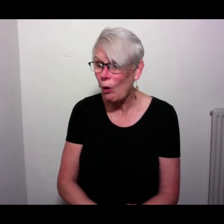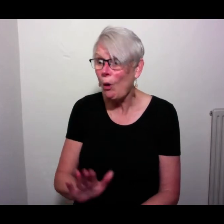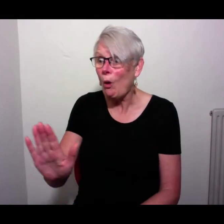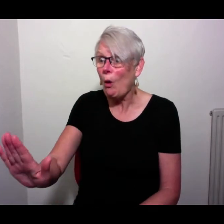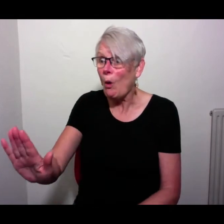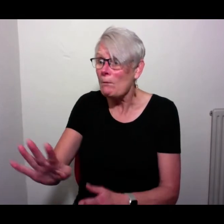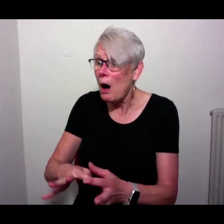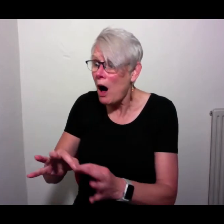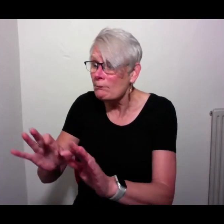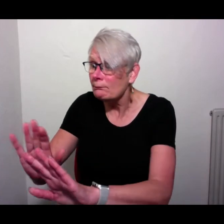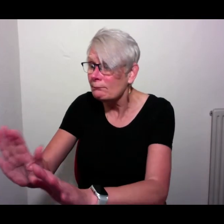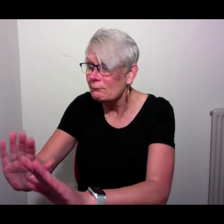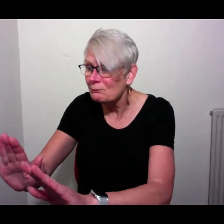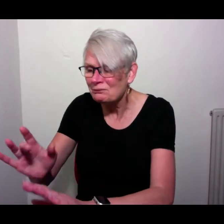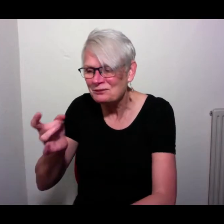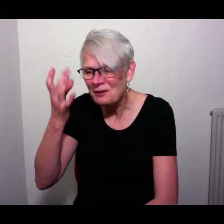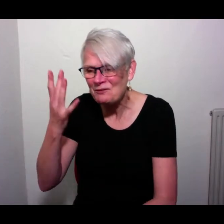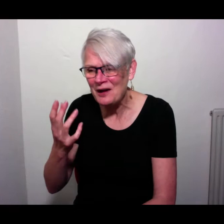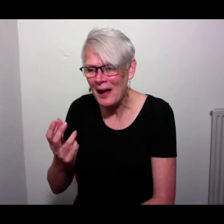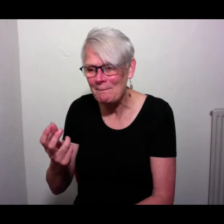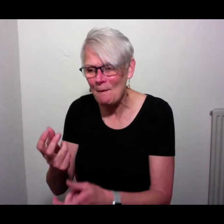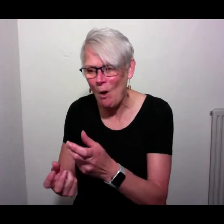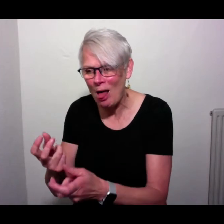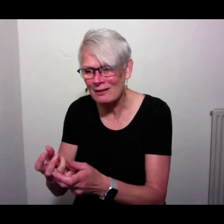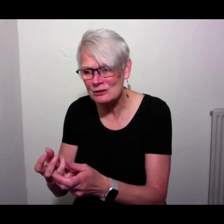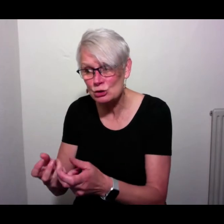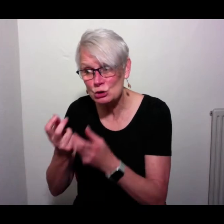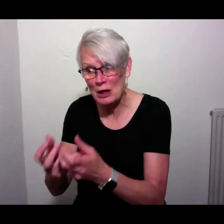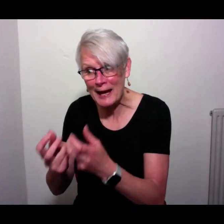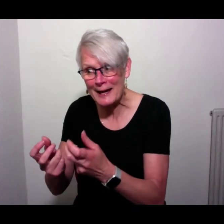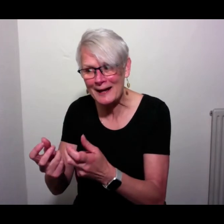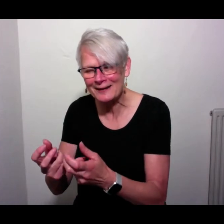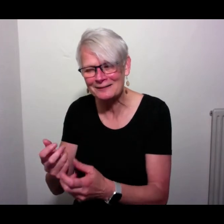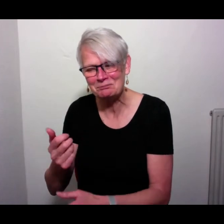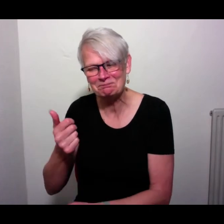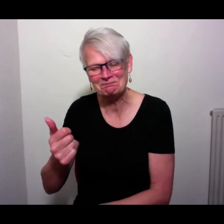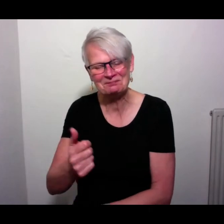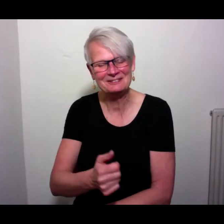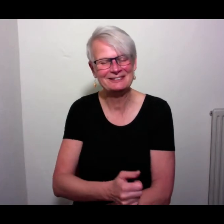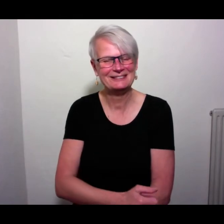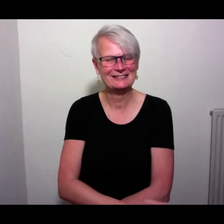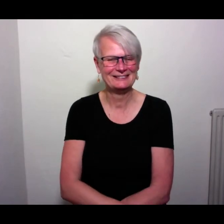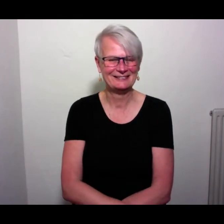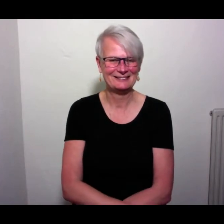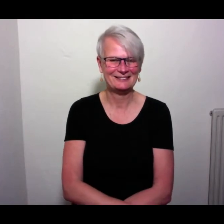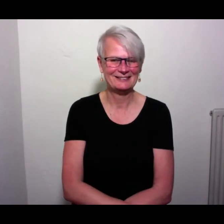Okay then. Oh, Bob! Don't forget to give your balls a good shake.